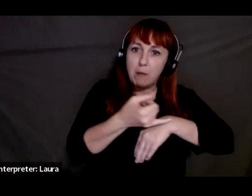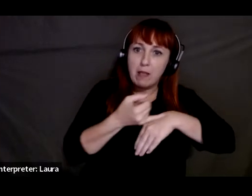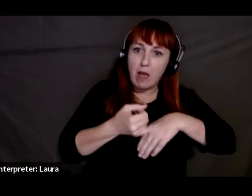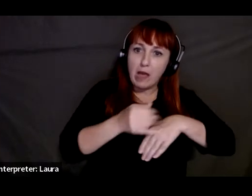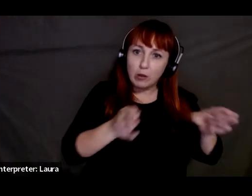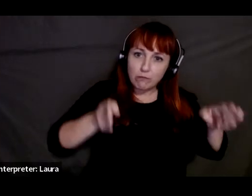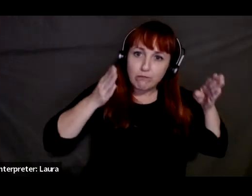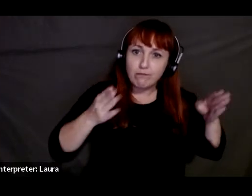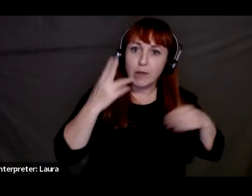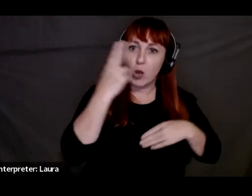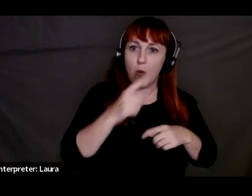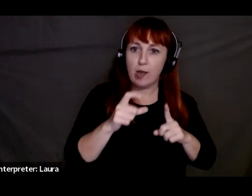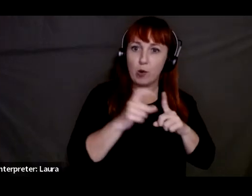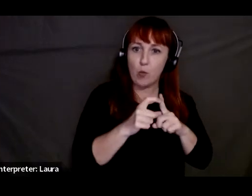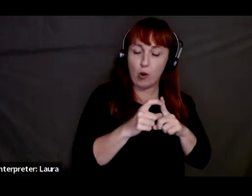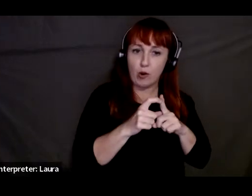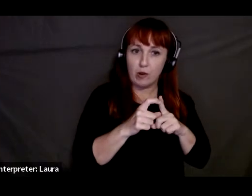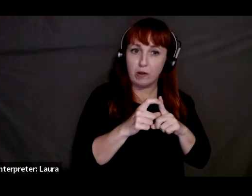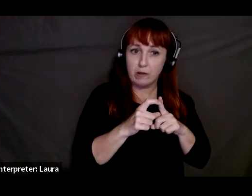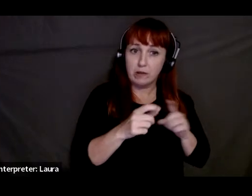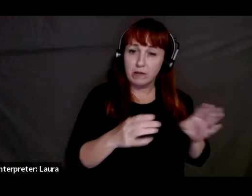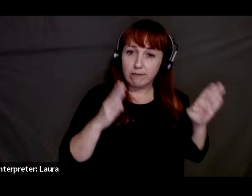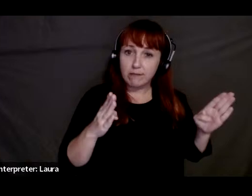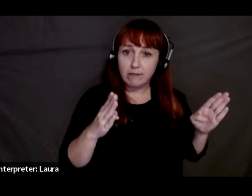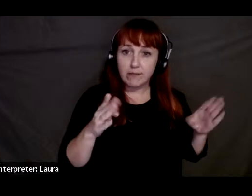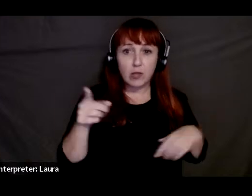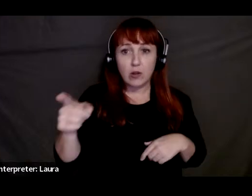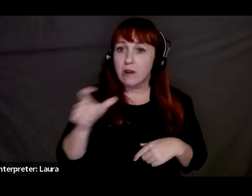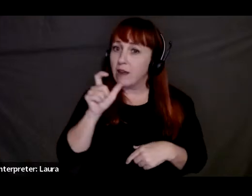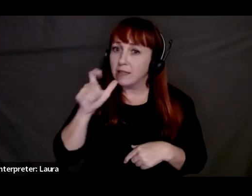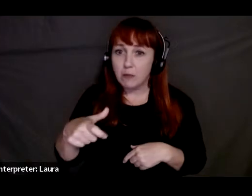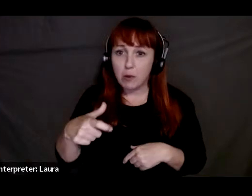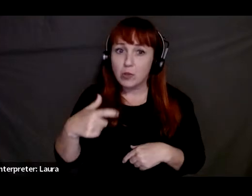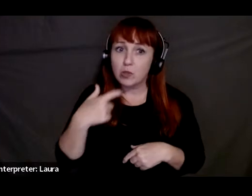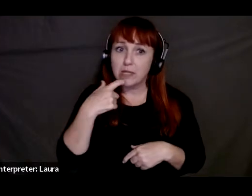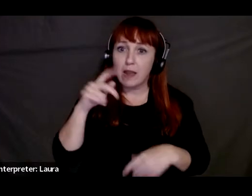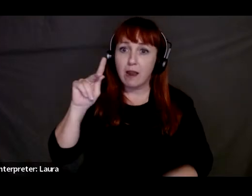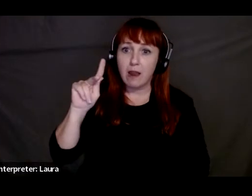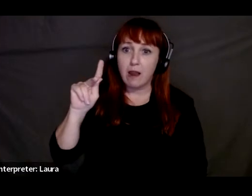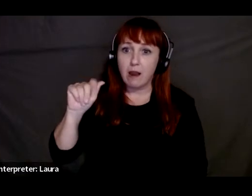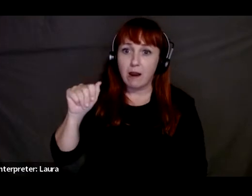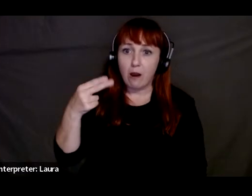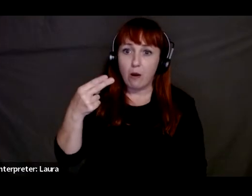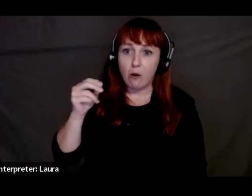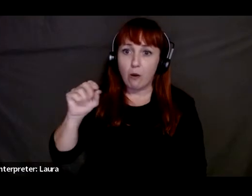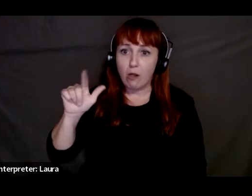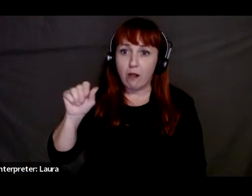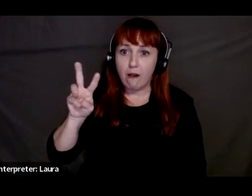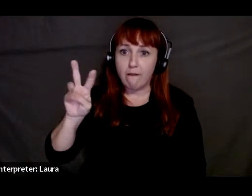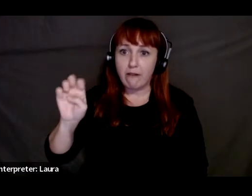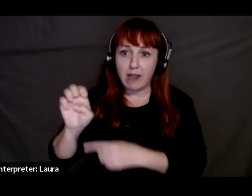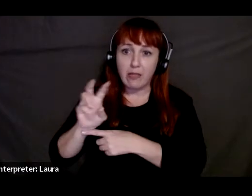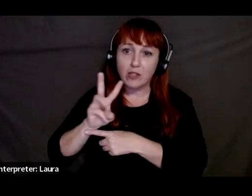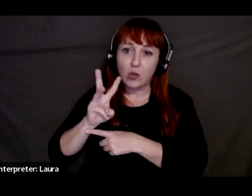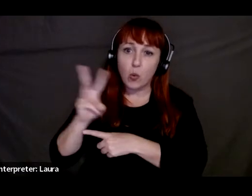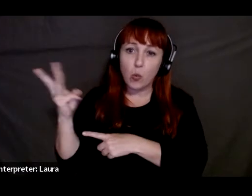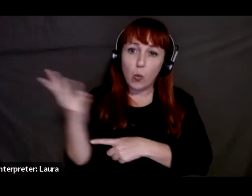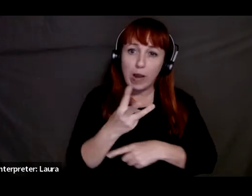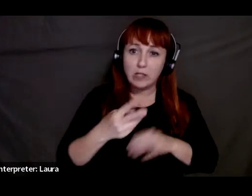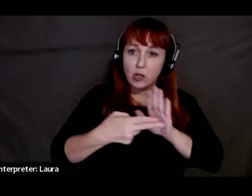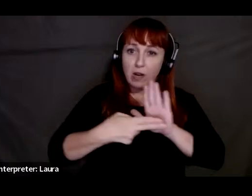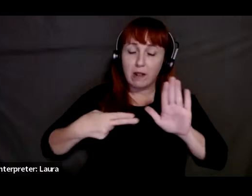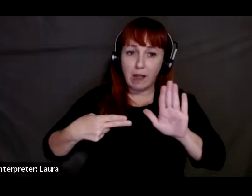That's Kahoolawe. You're not supposed to put Kahoolawe. That's westernized.